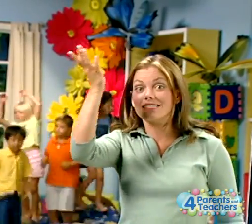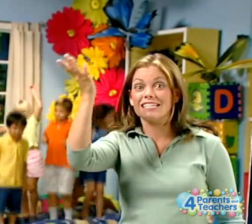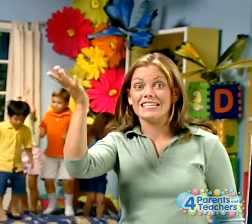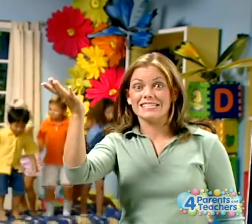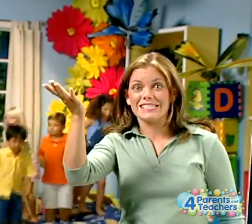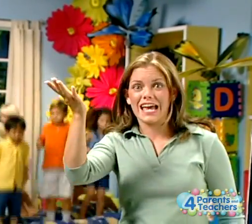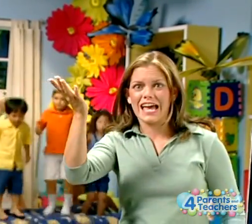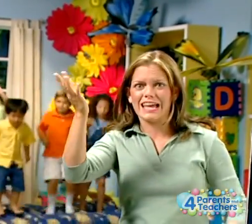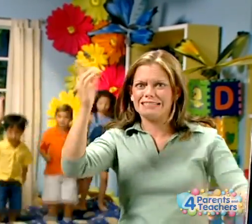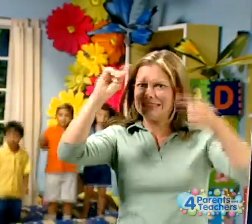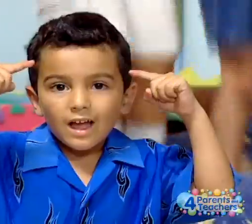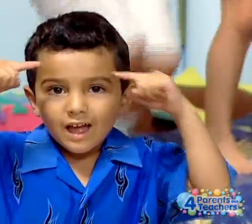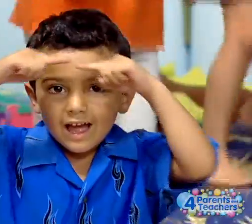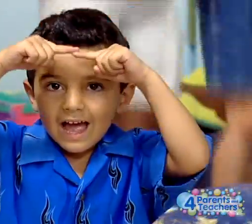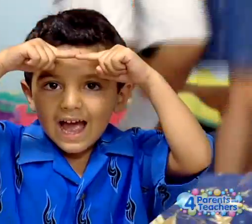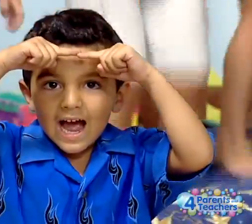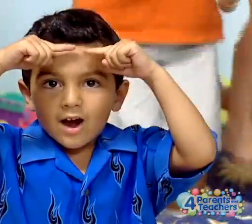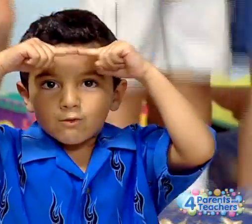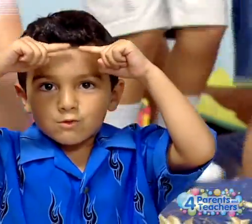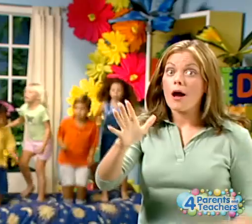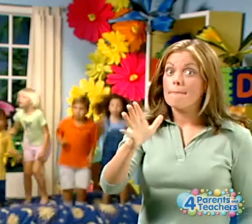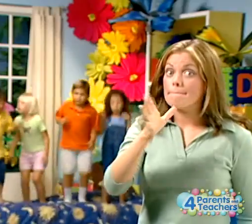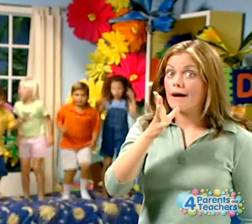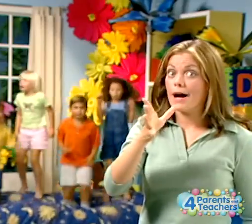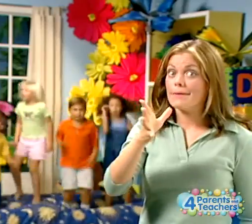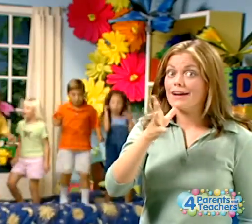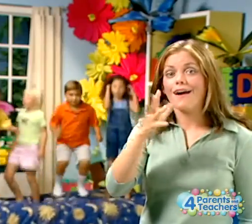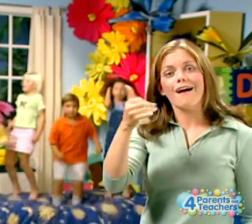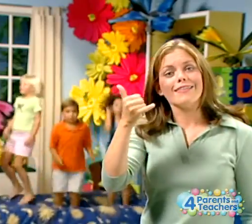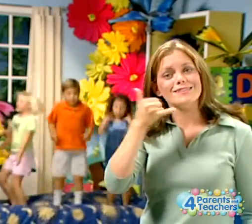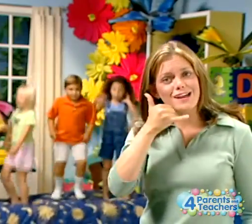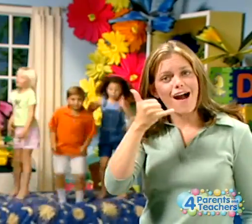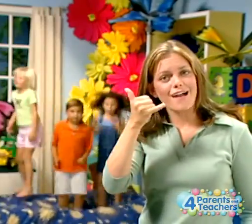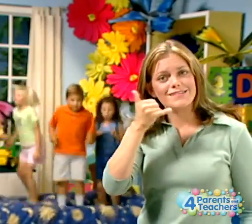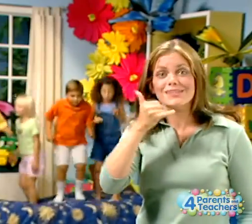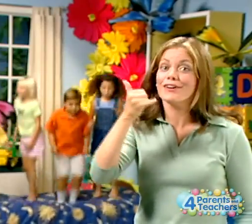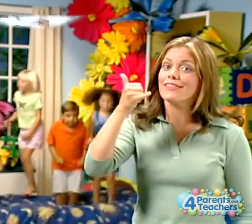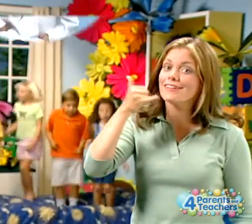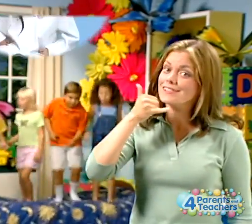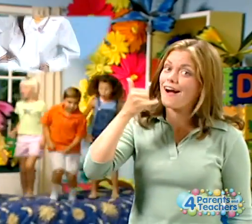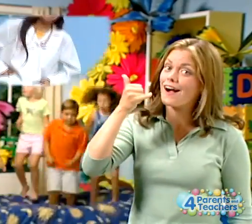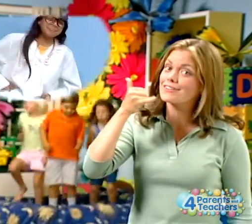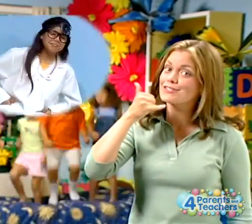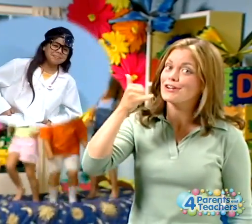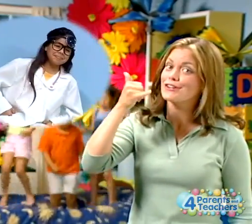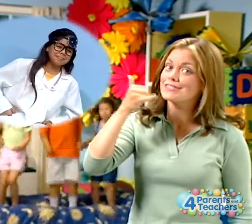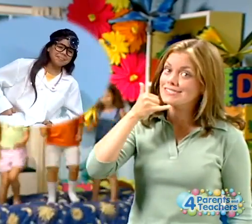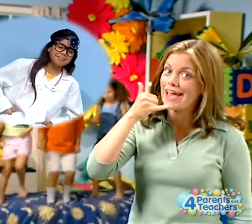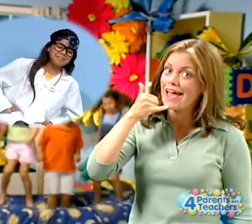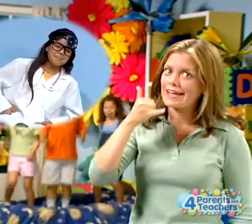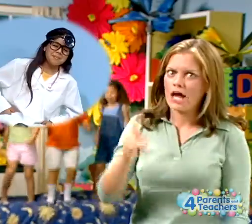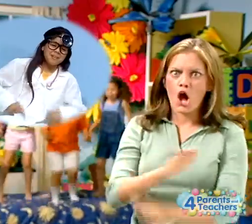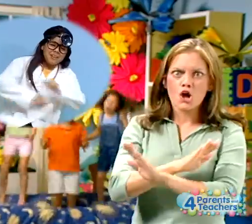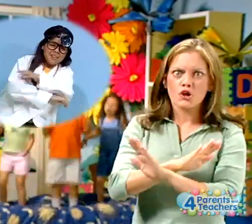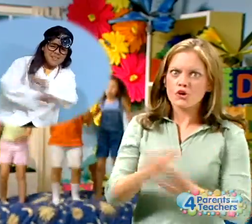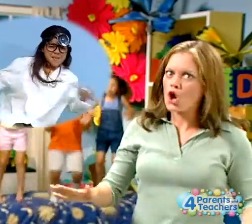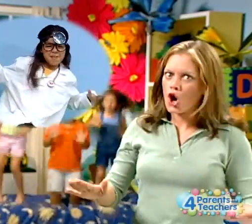its head. Ouch! Mama called the doctor, the doctor said, No